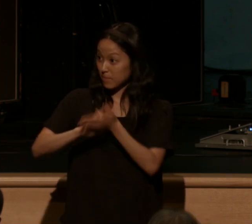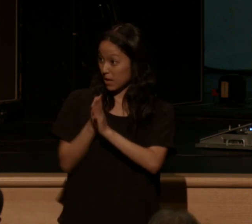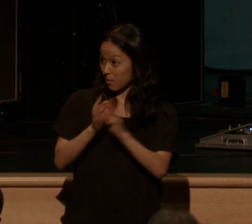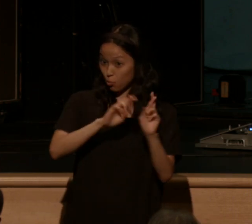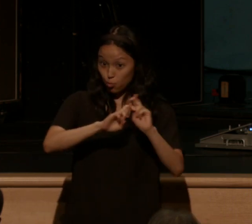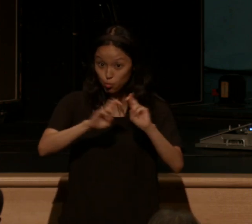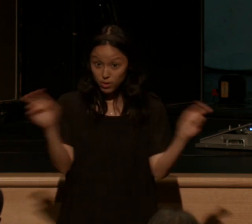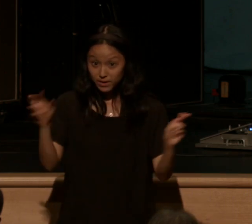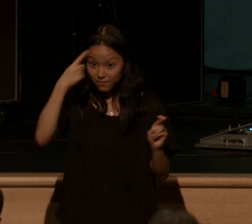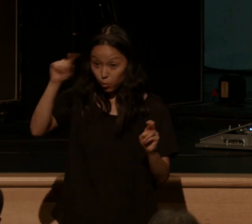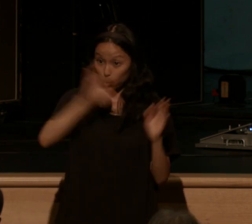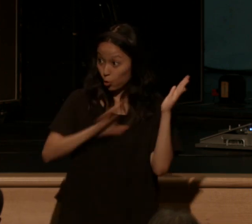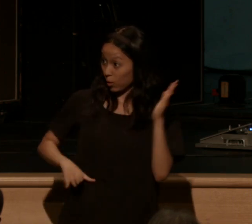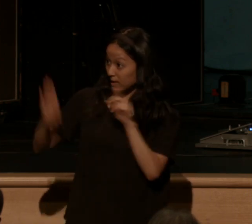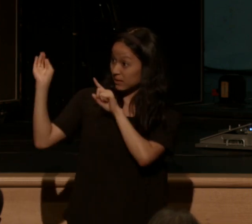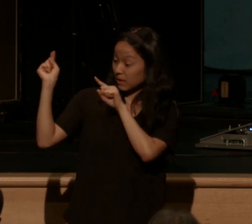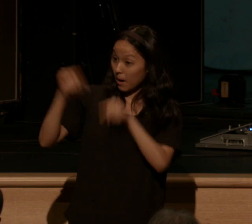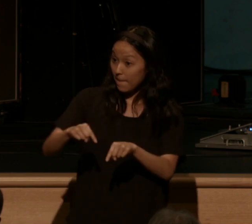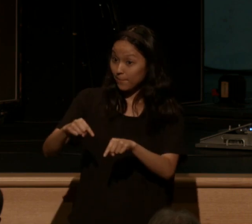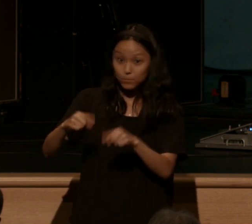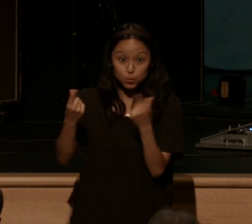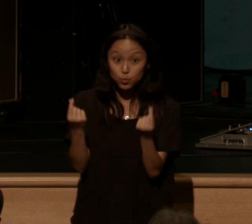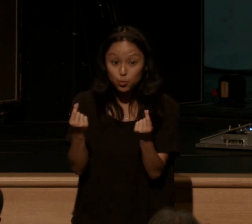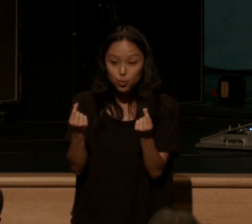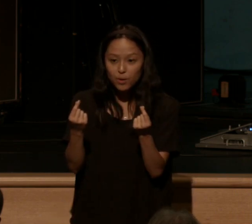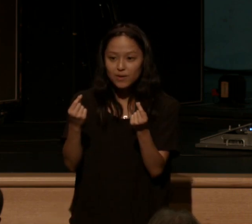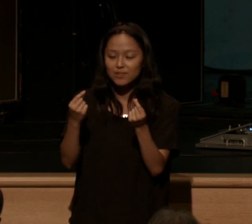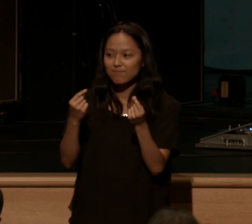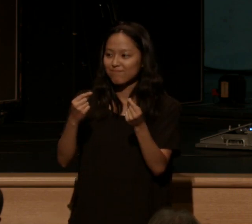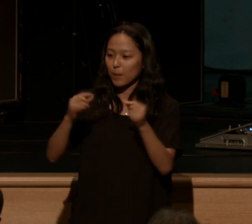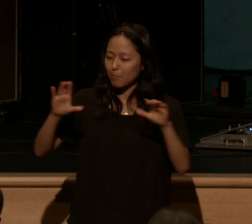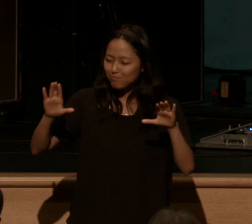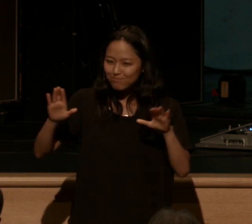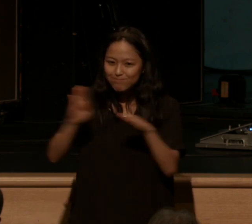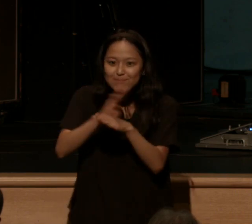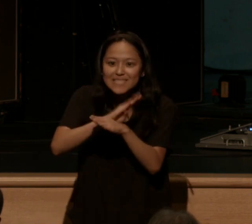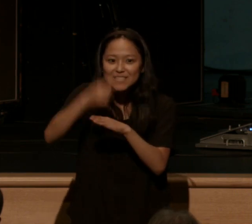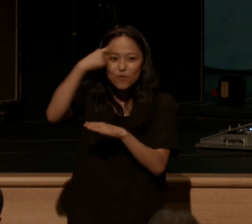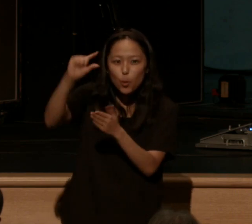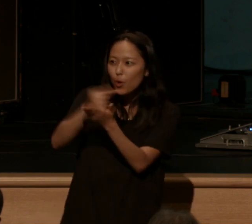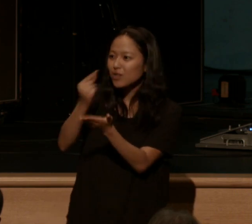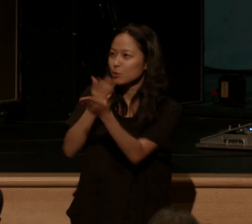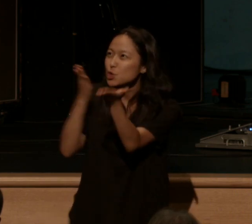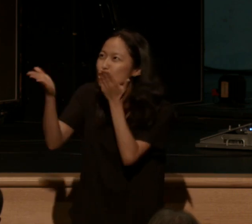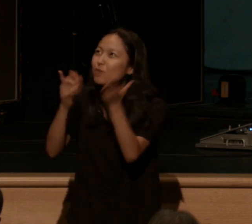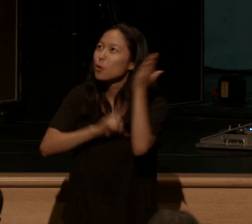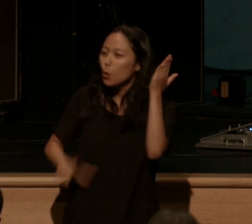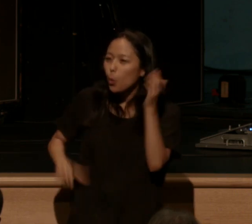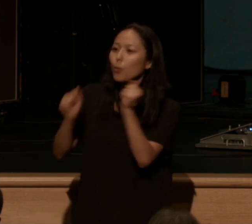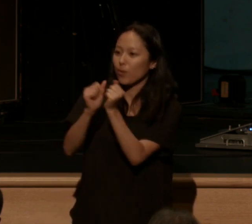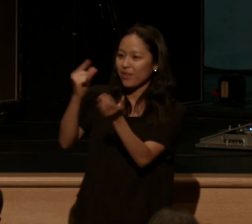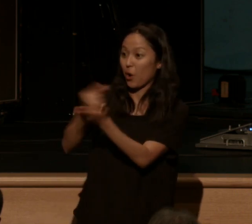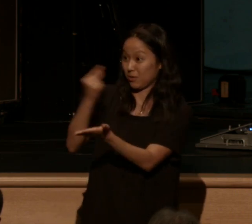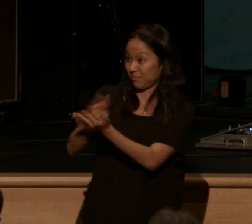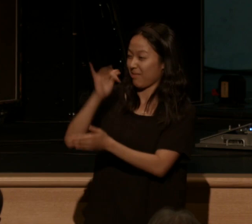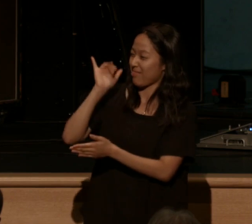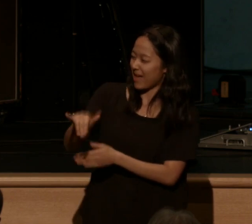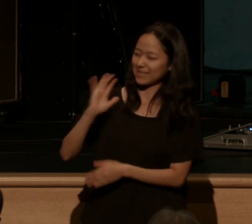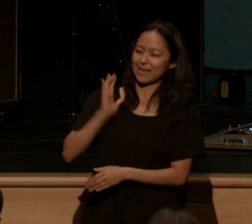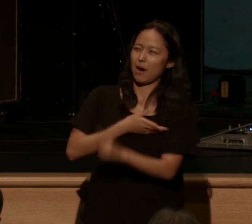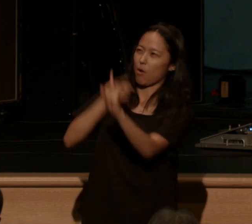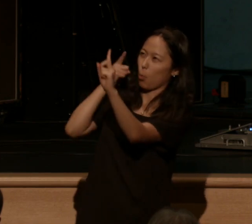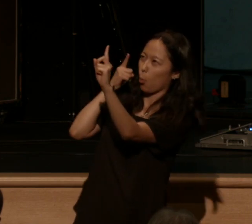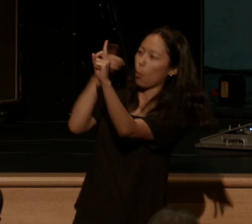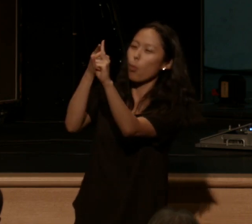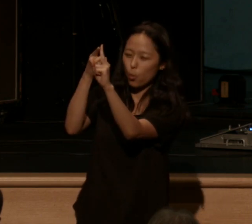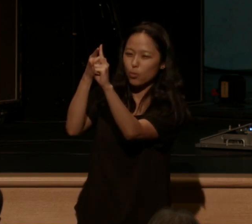longing for Christ's return is to get busy for the gospel, is to serve the Lord with the gospel. That is our